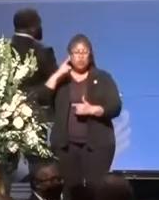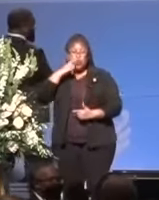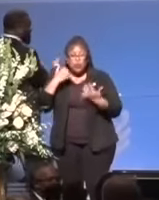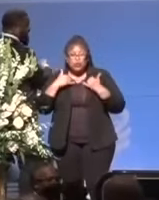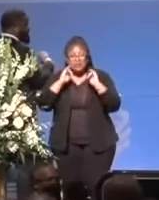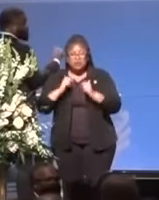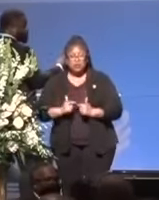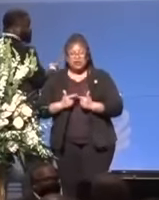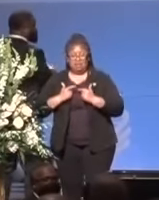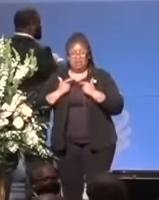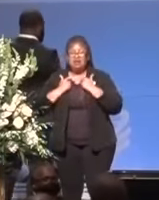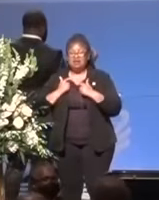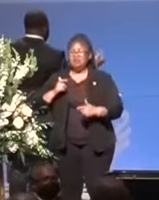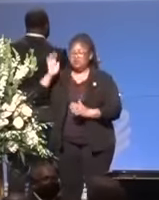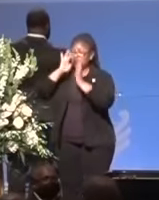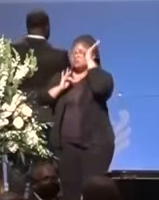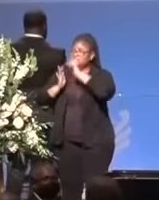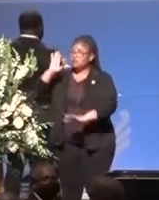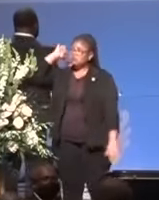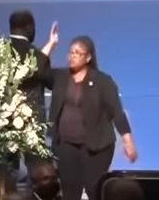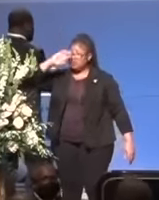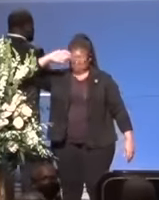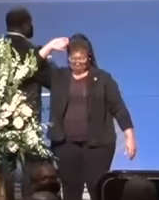Jesus will